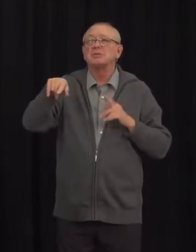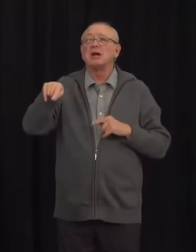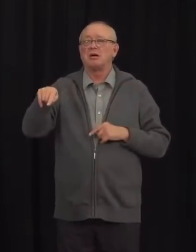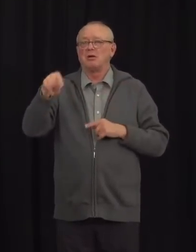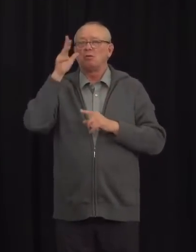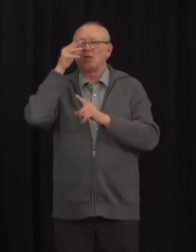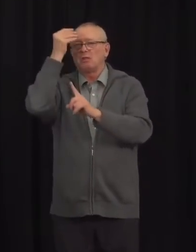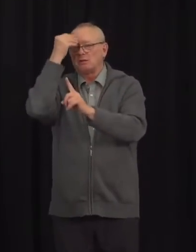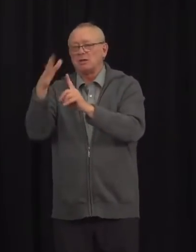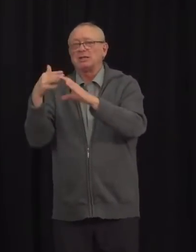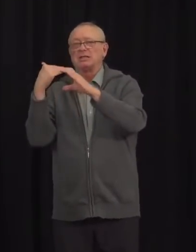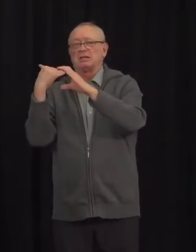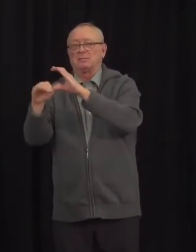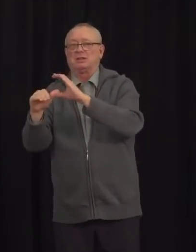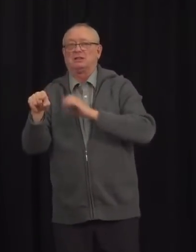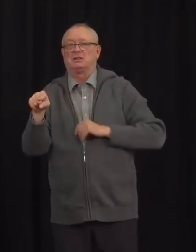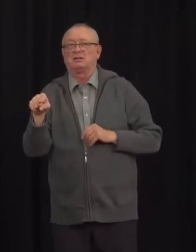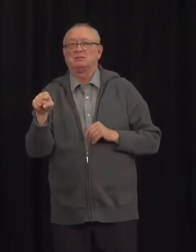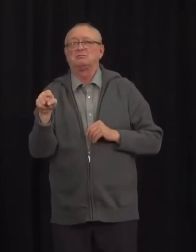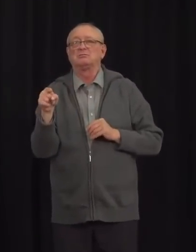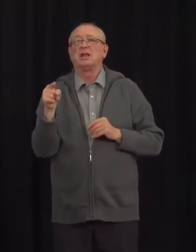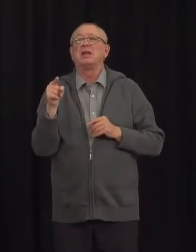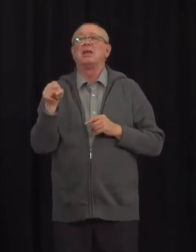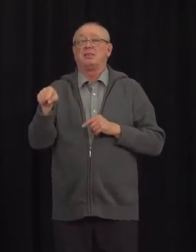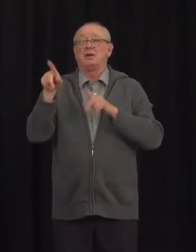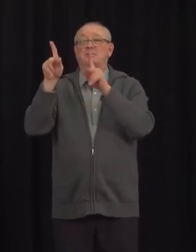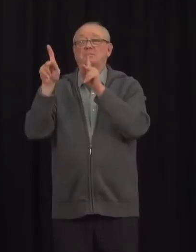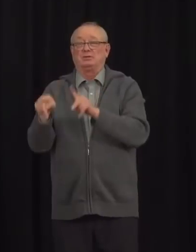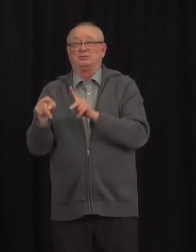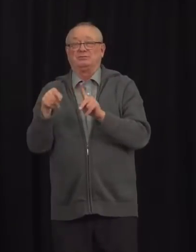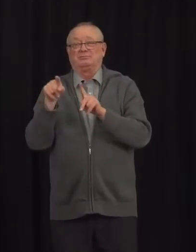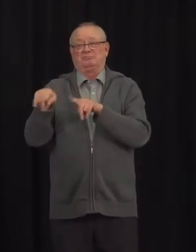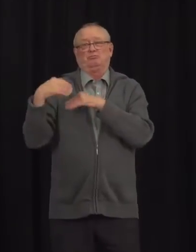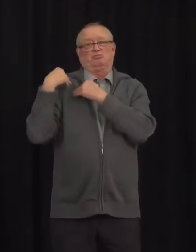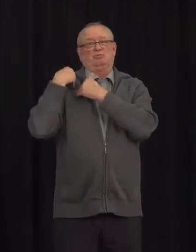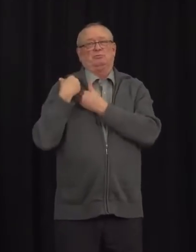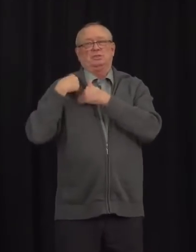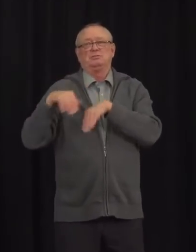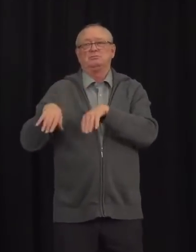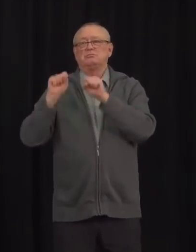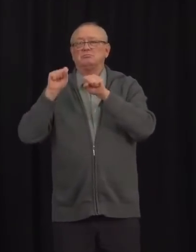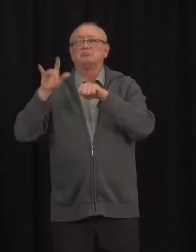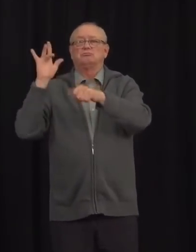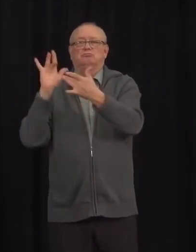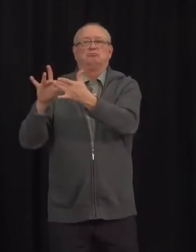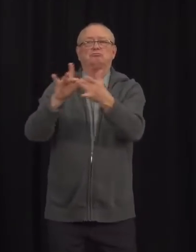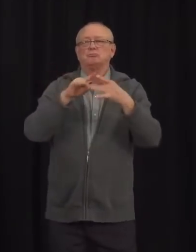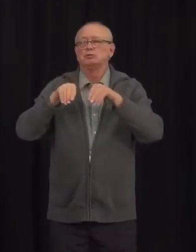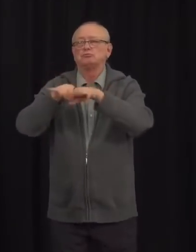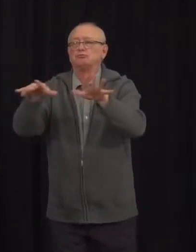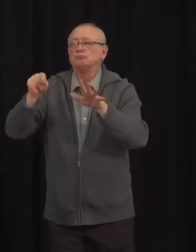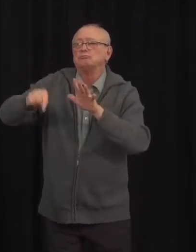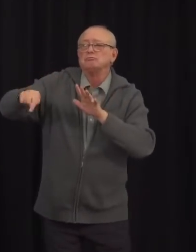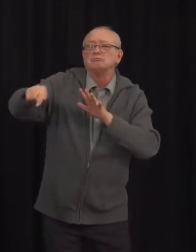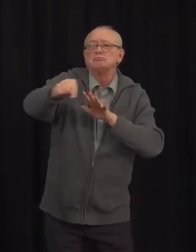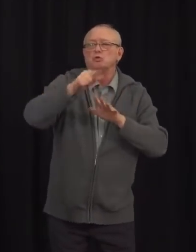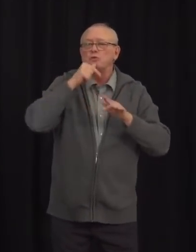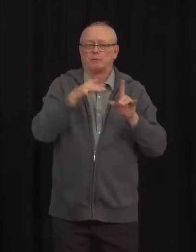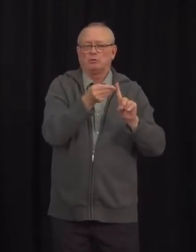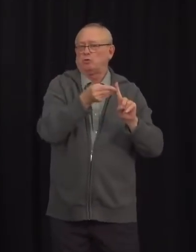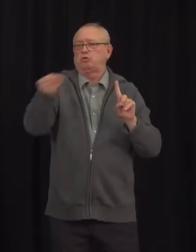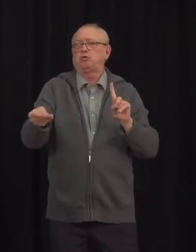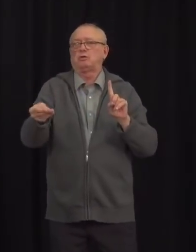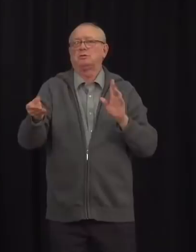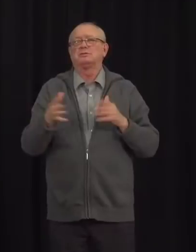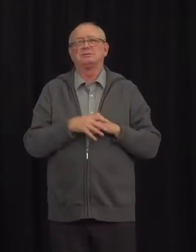all event attendees. We will be asking event organizers to send these emails within 24 hours of being